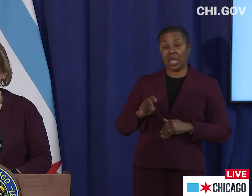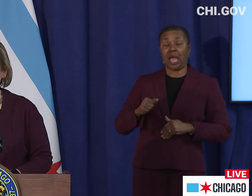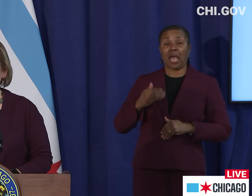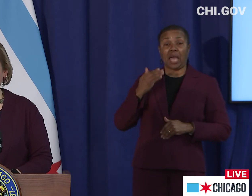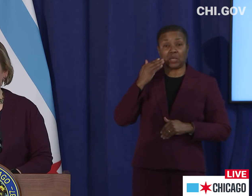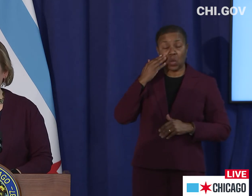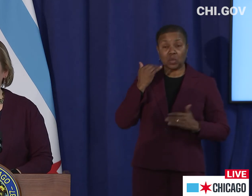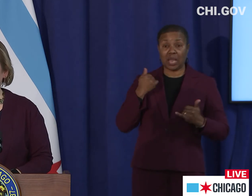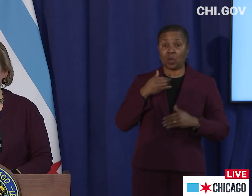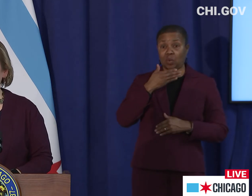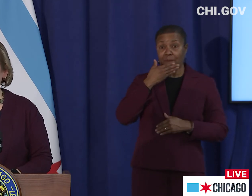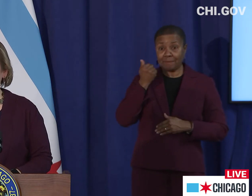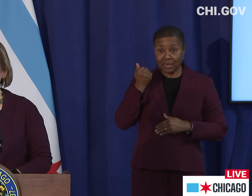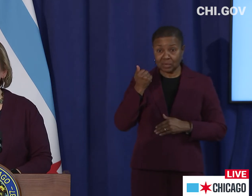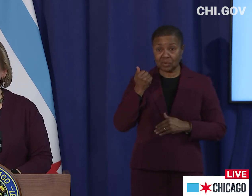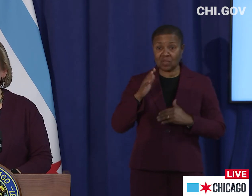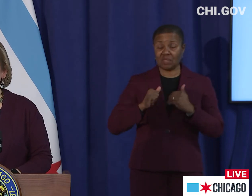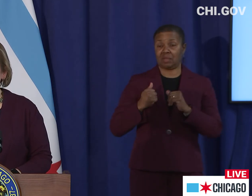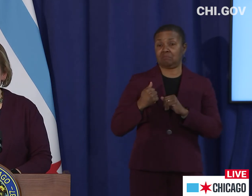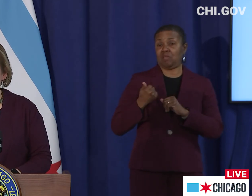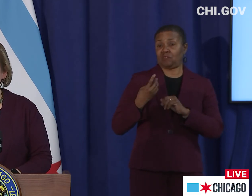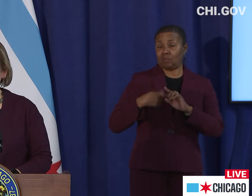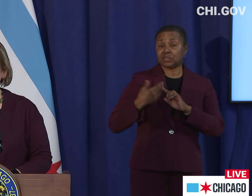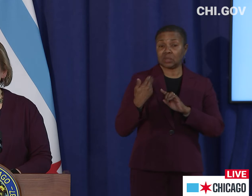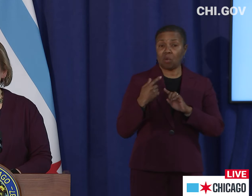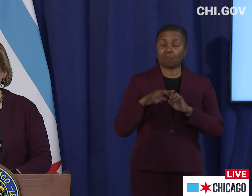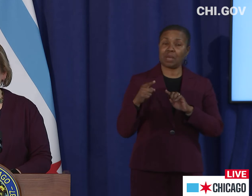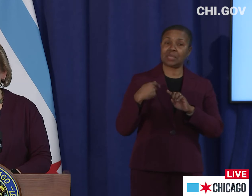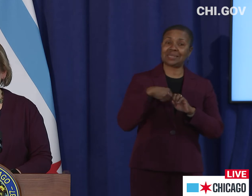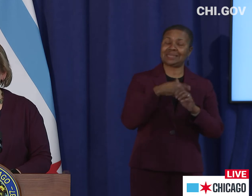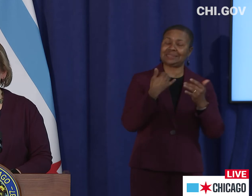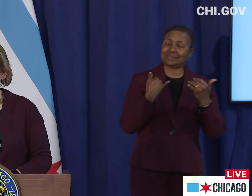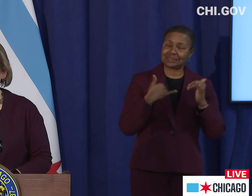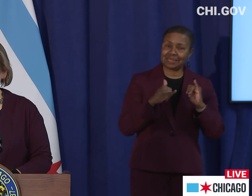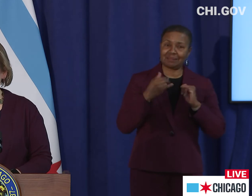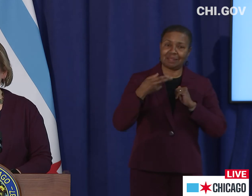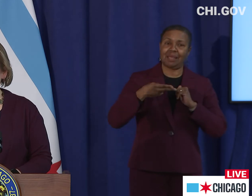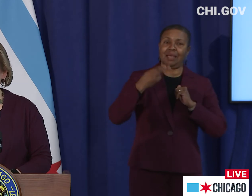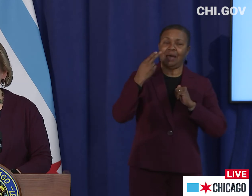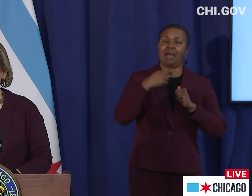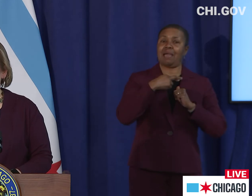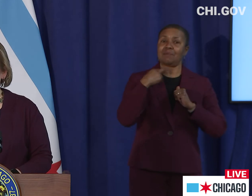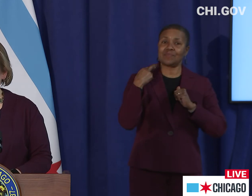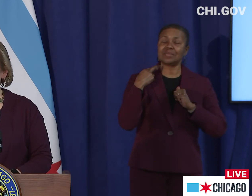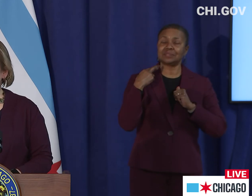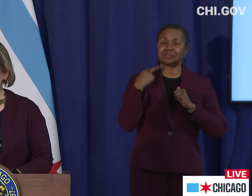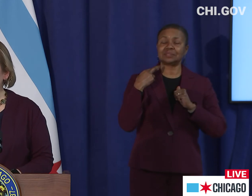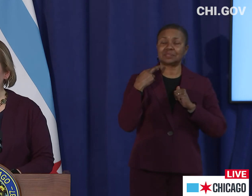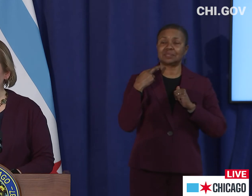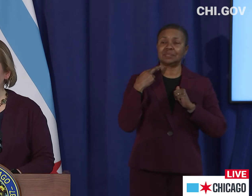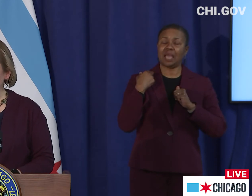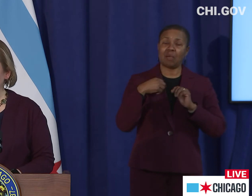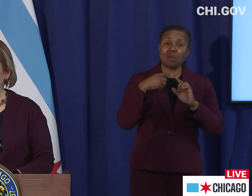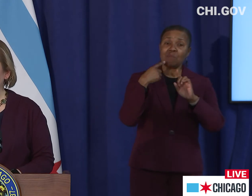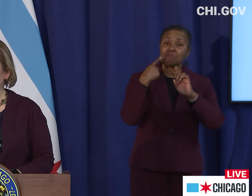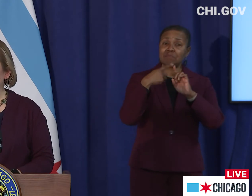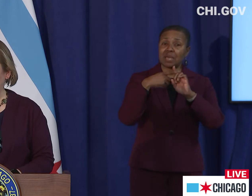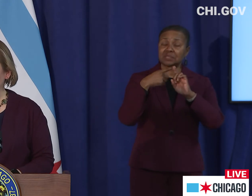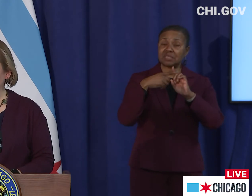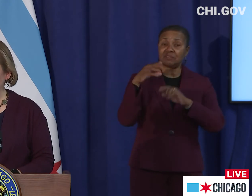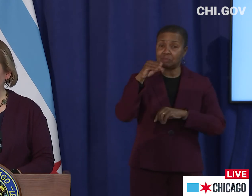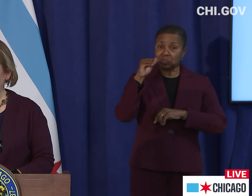than we were just a couple of months ago, but we're still at a high-risk state. Our positivity is